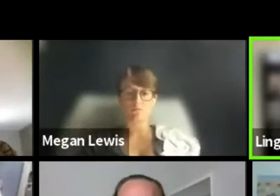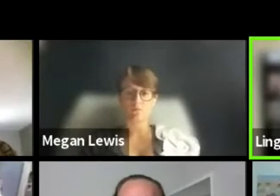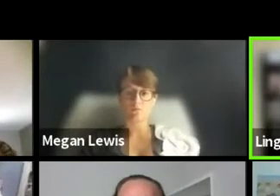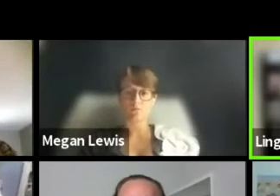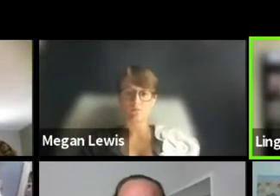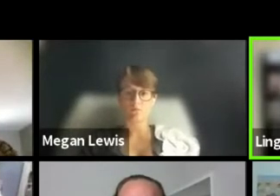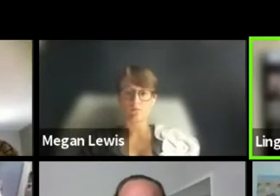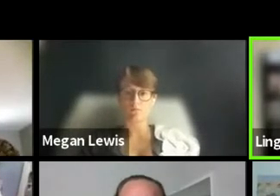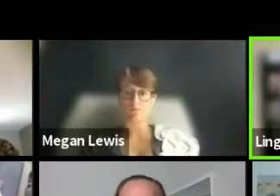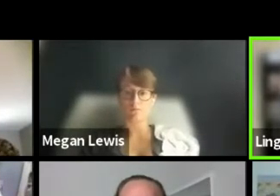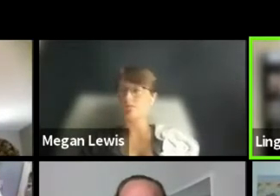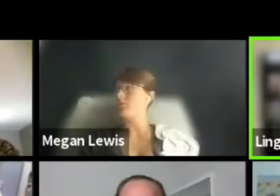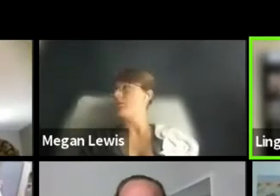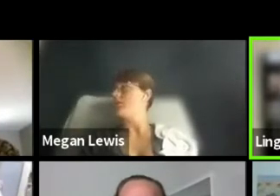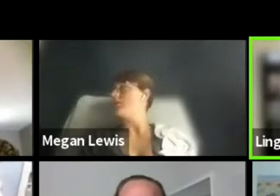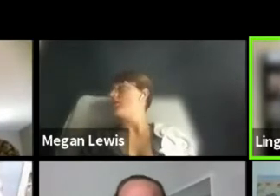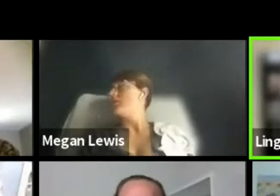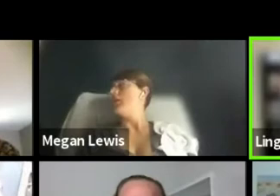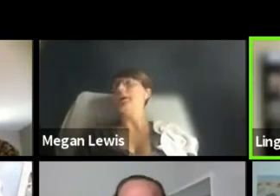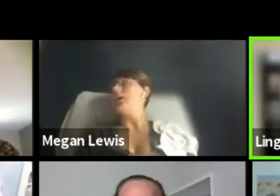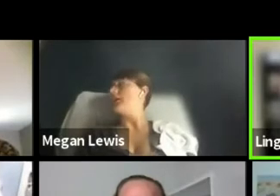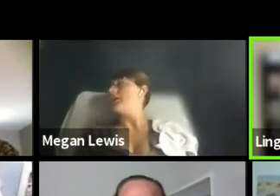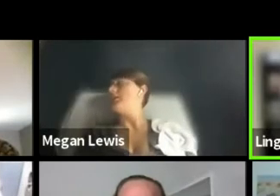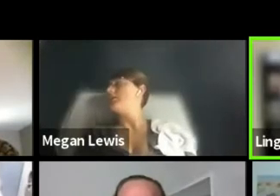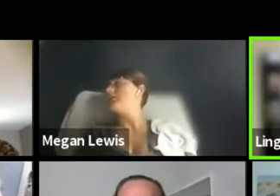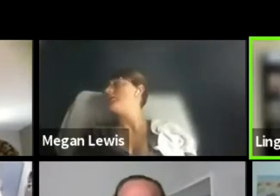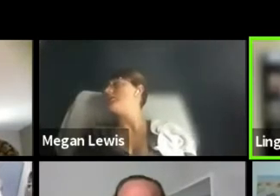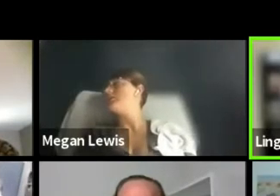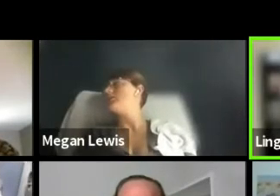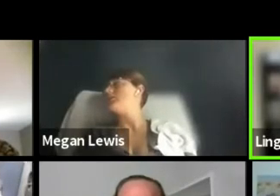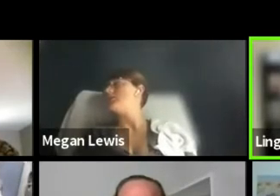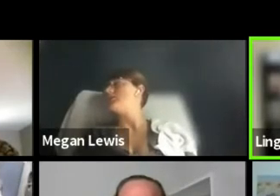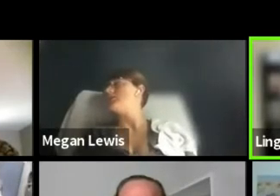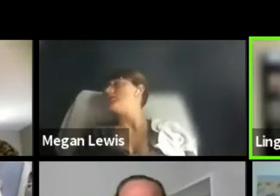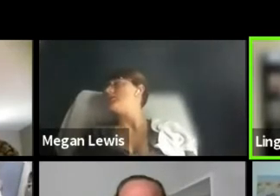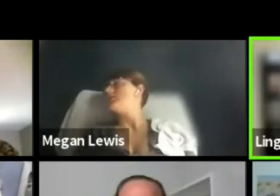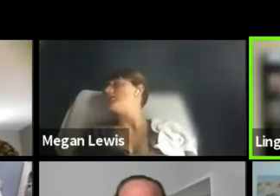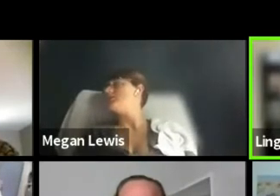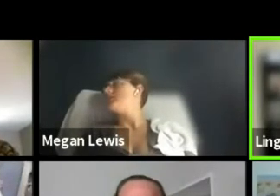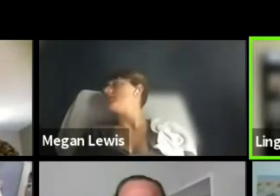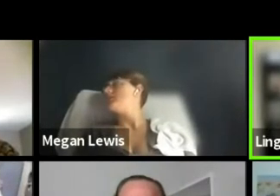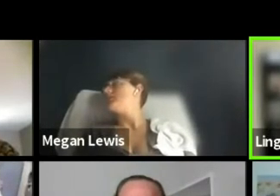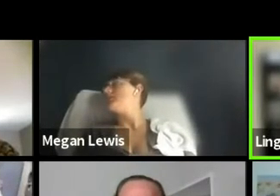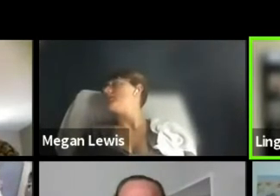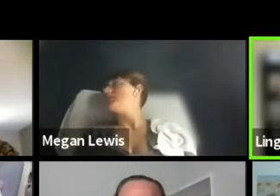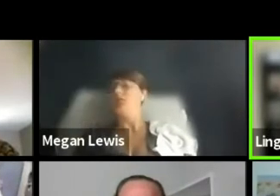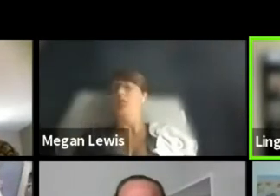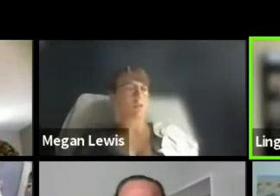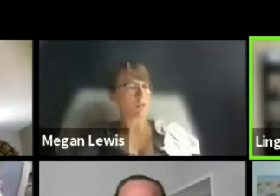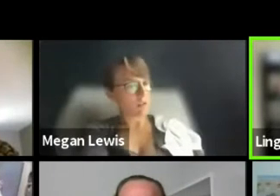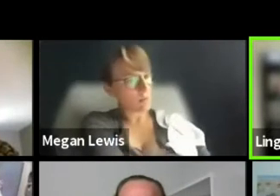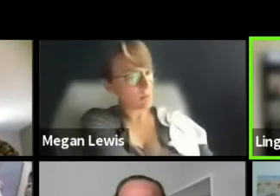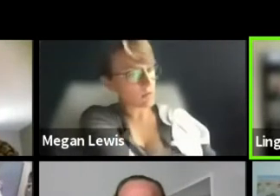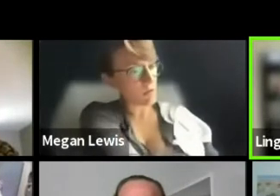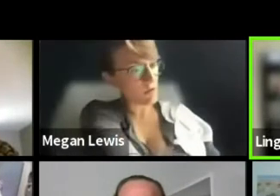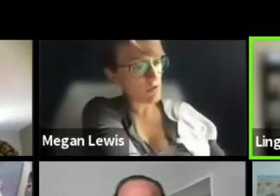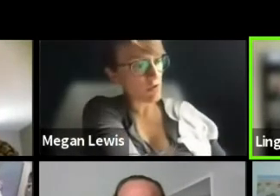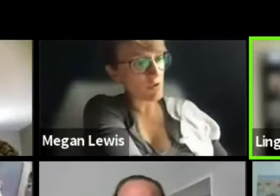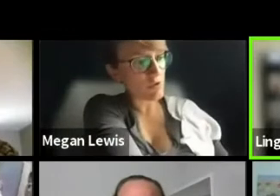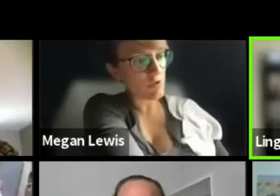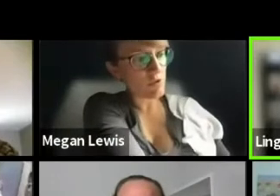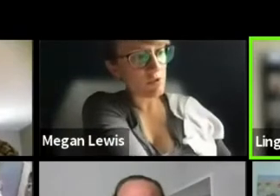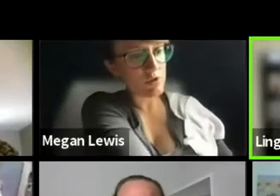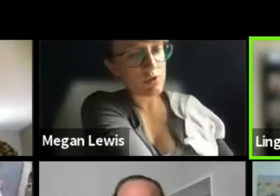there are many more comments in the chat, and just a just, for example, their question about whether we